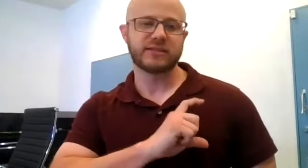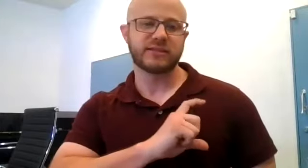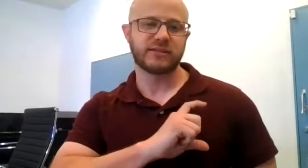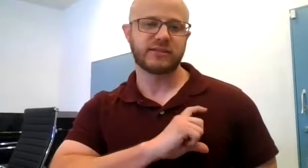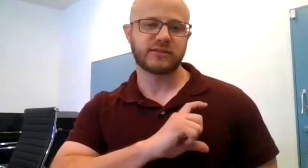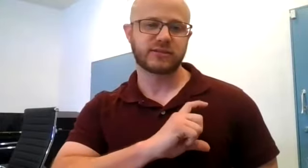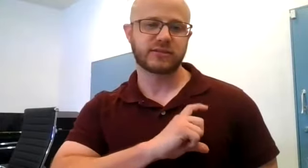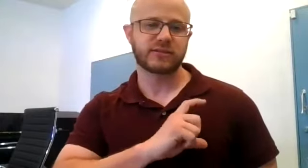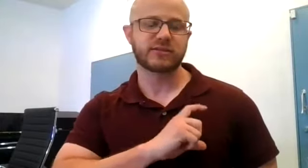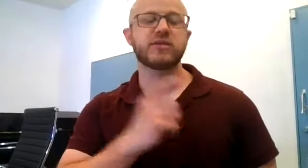So police.